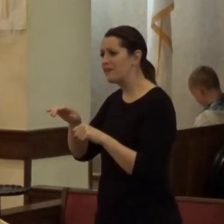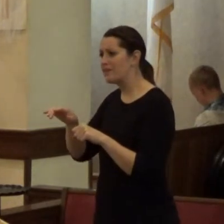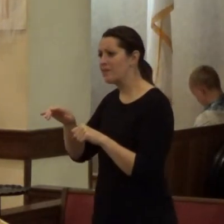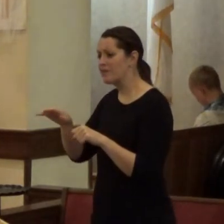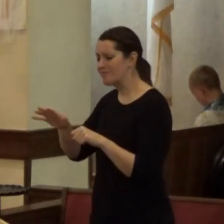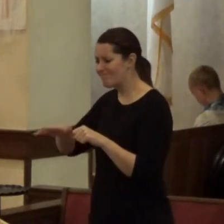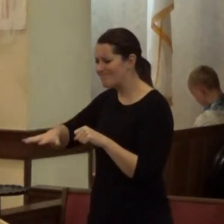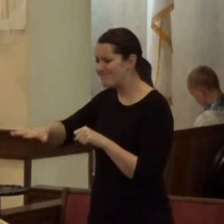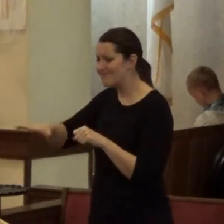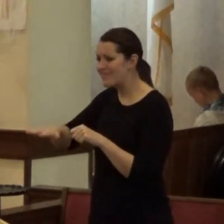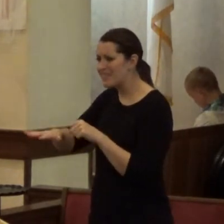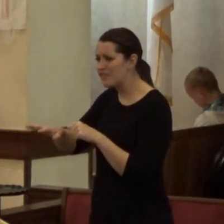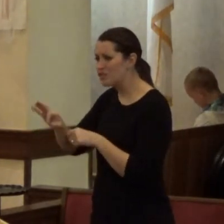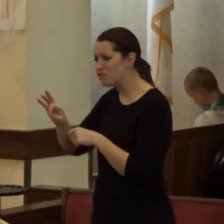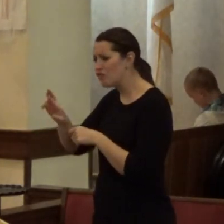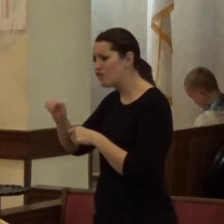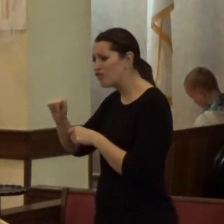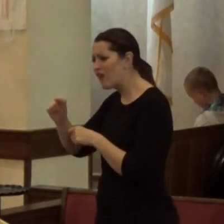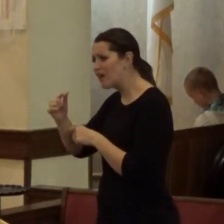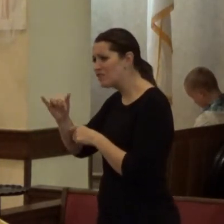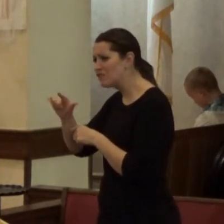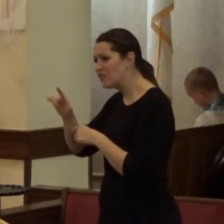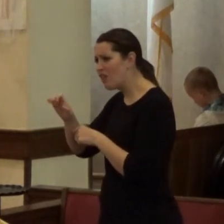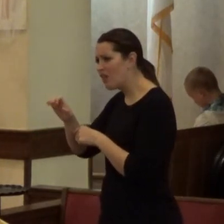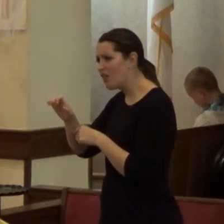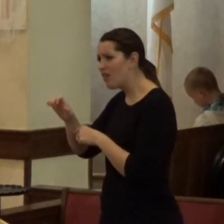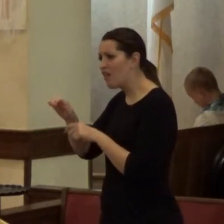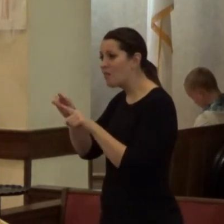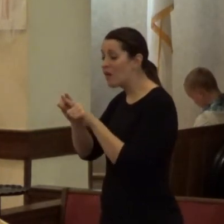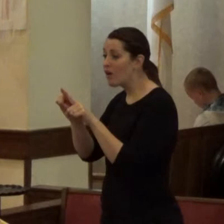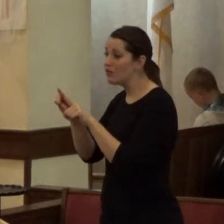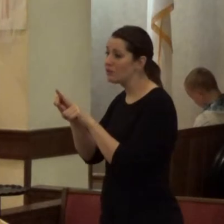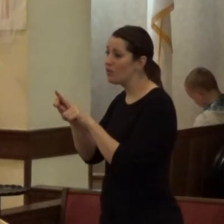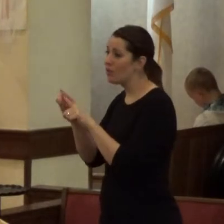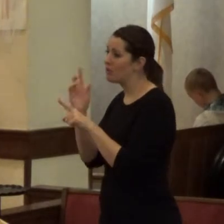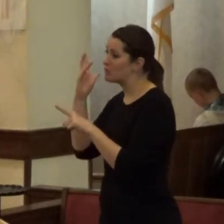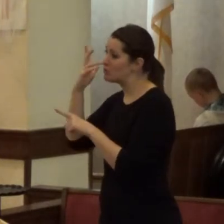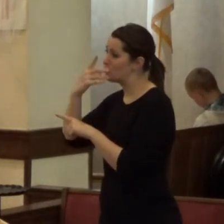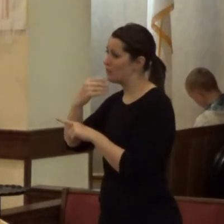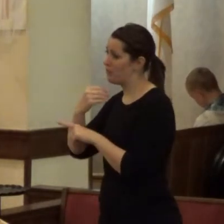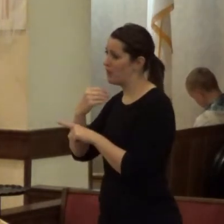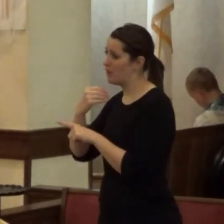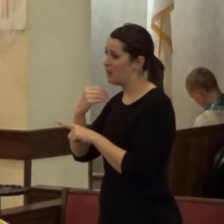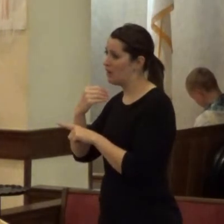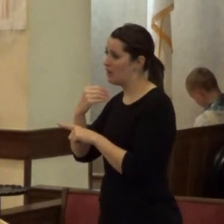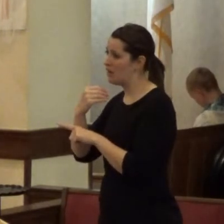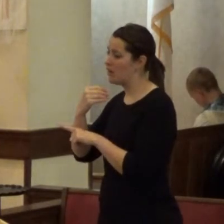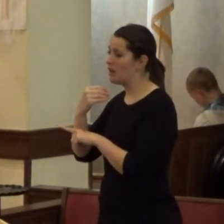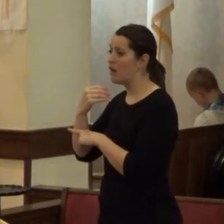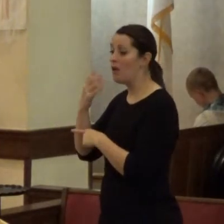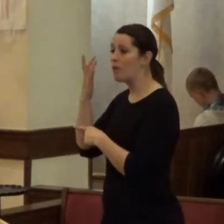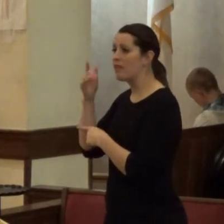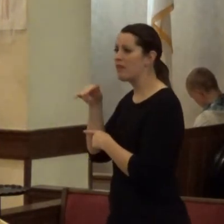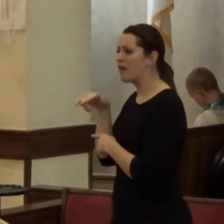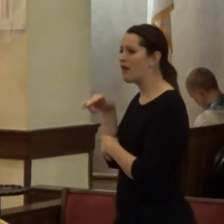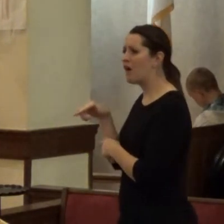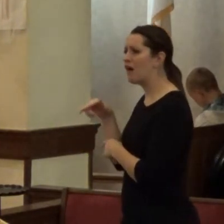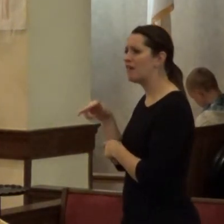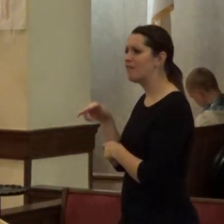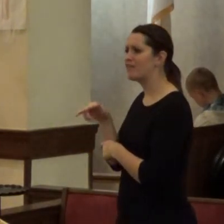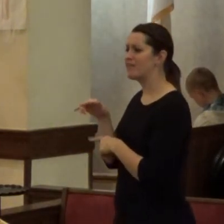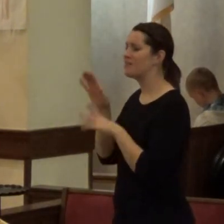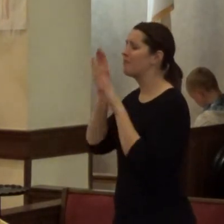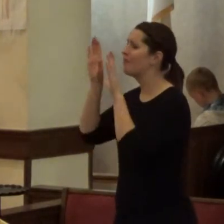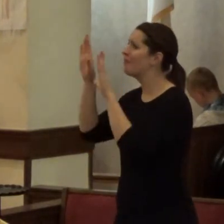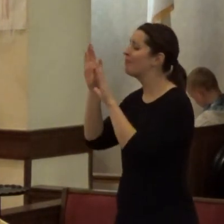is fragile, but it is also very beautiful, because there is this remarkable owner